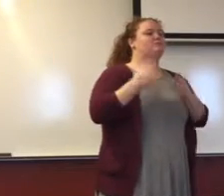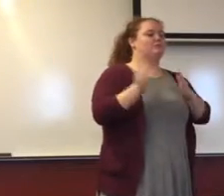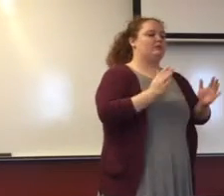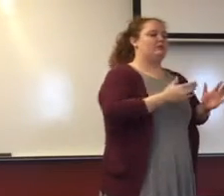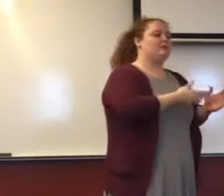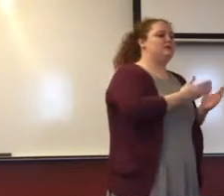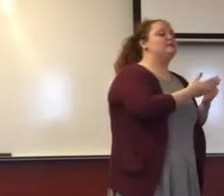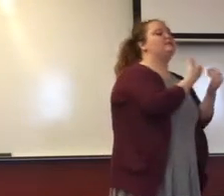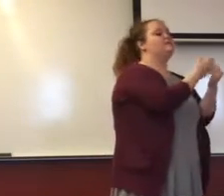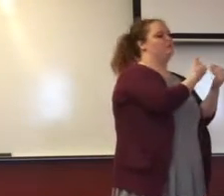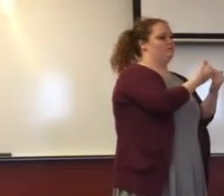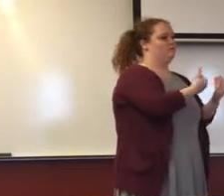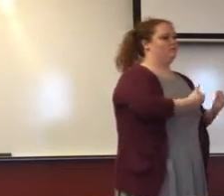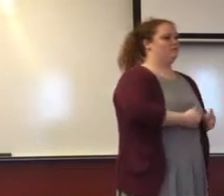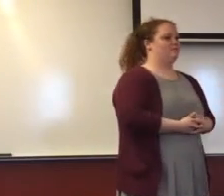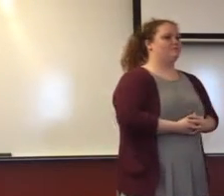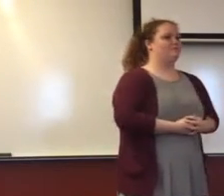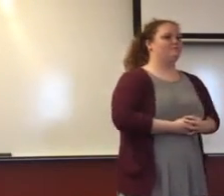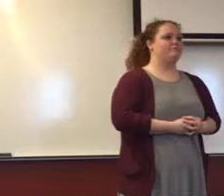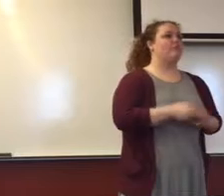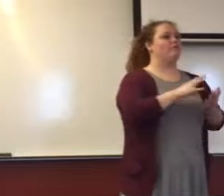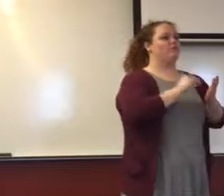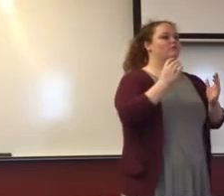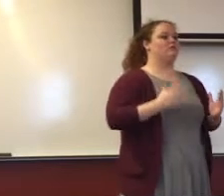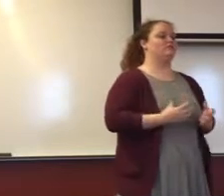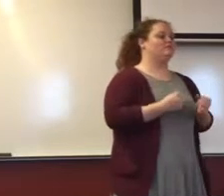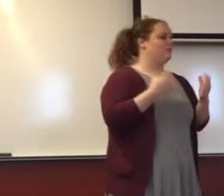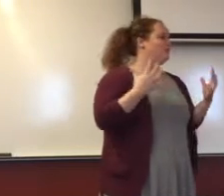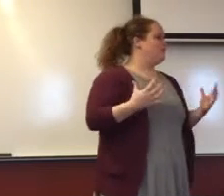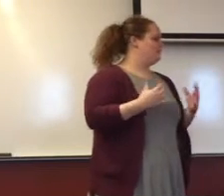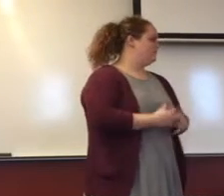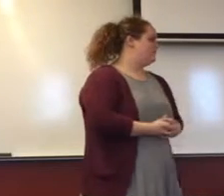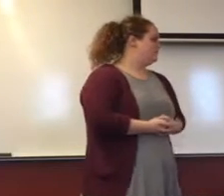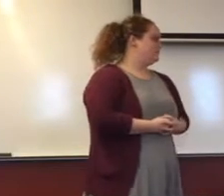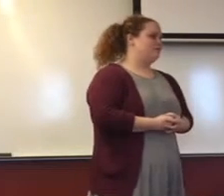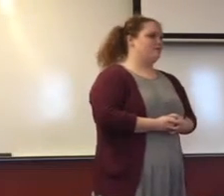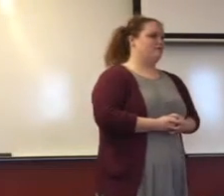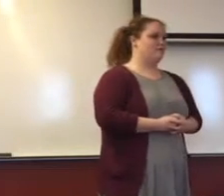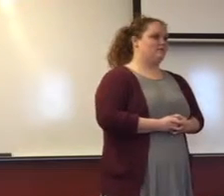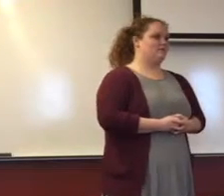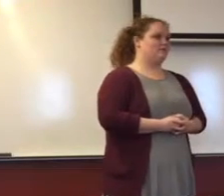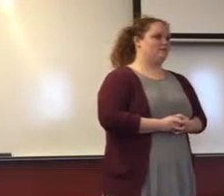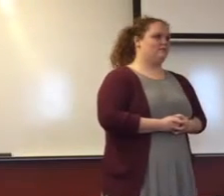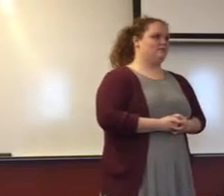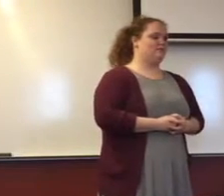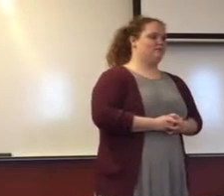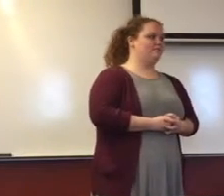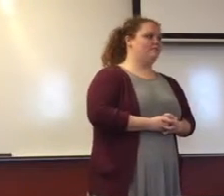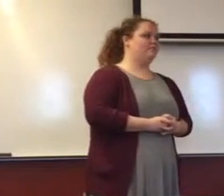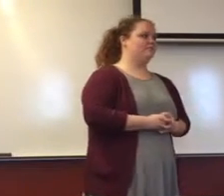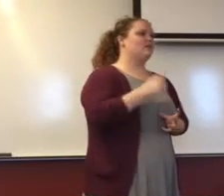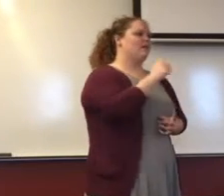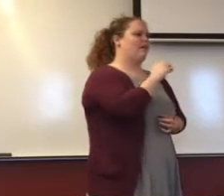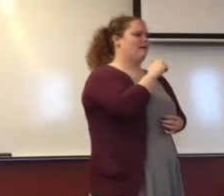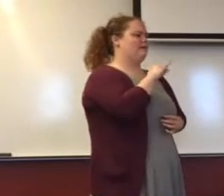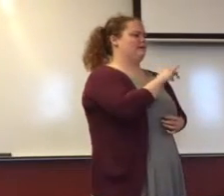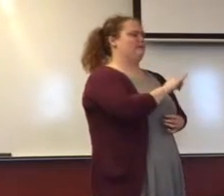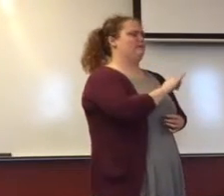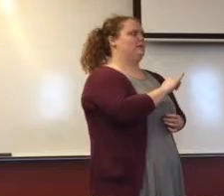Yeah. Oh, Okay, back to where we were. I had to ask you before I made that question. intense.